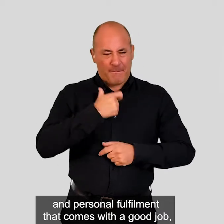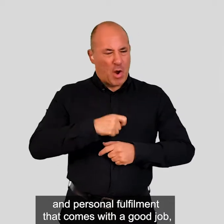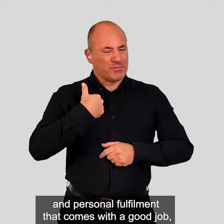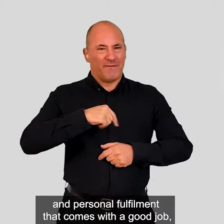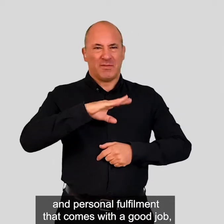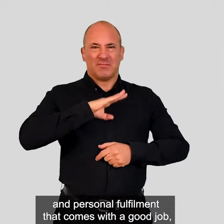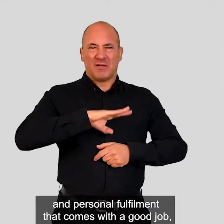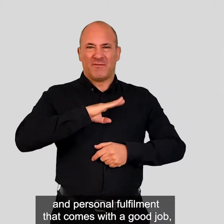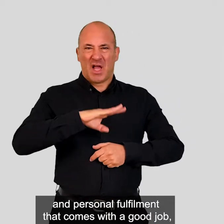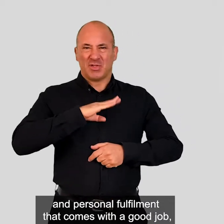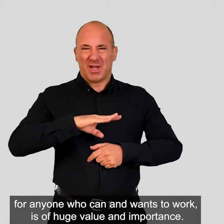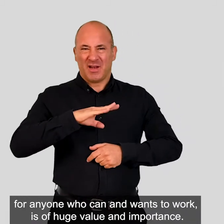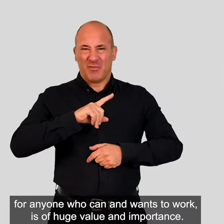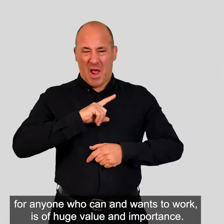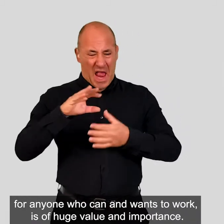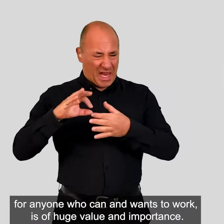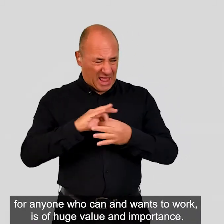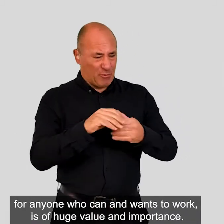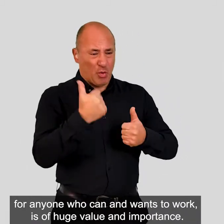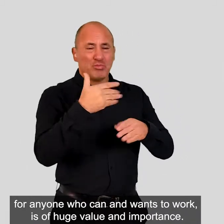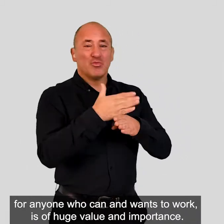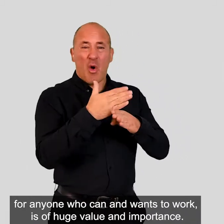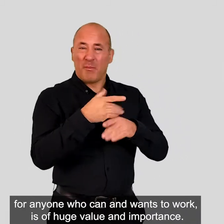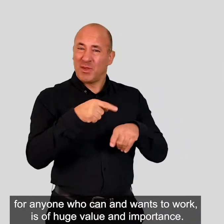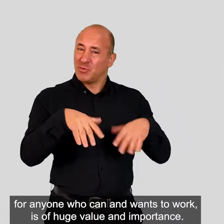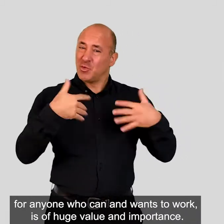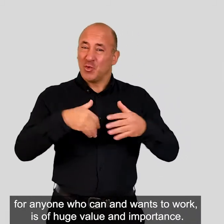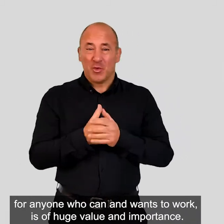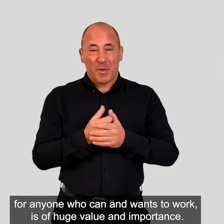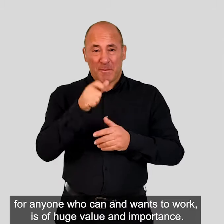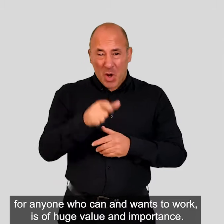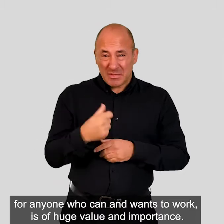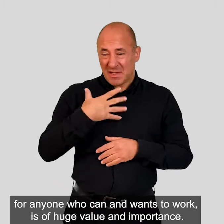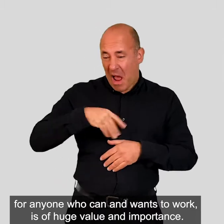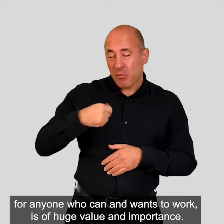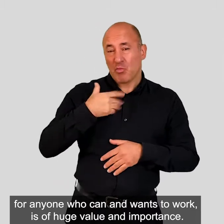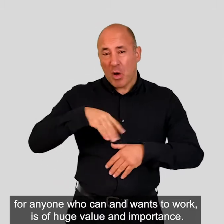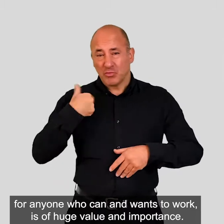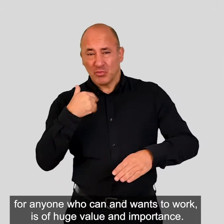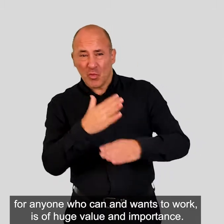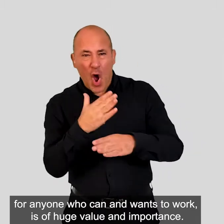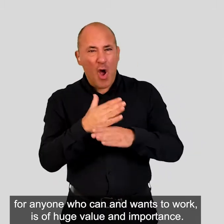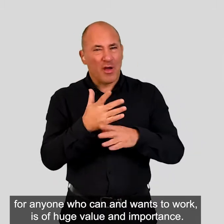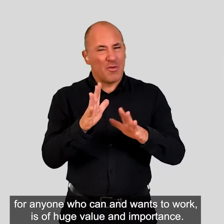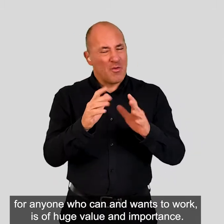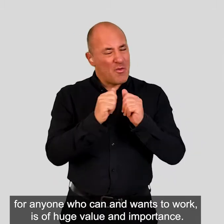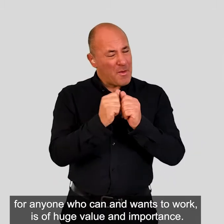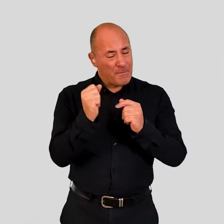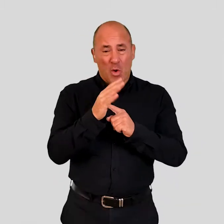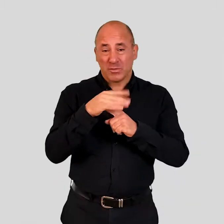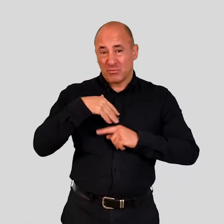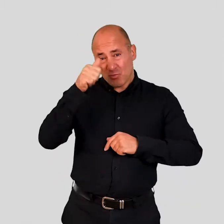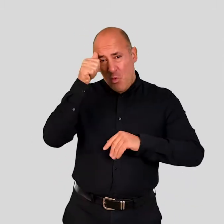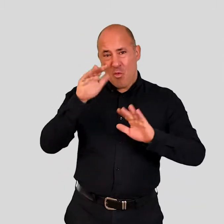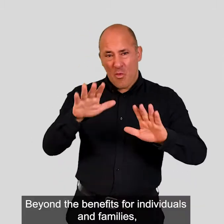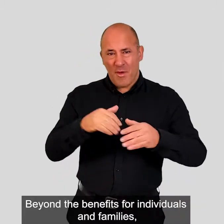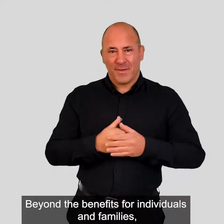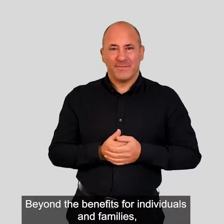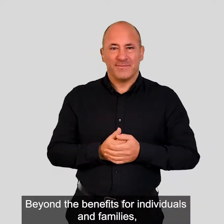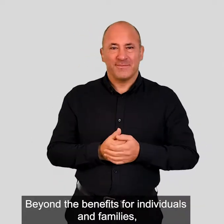comes with a good job for anyone who can and wants to work is of huge value and importance. Beyond the